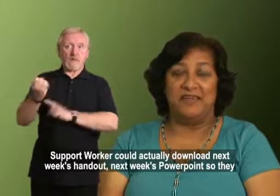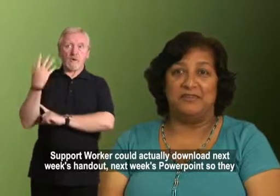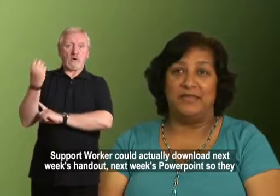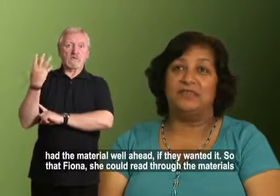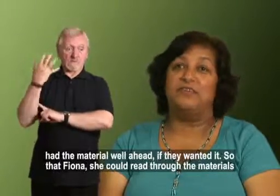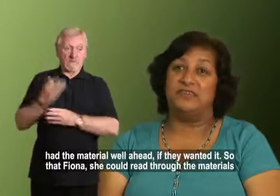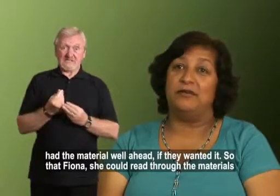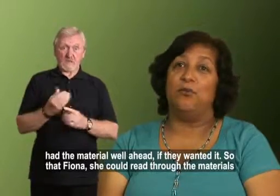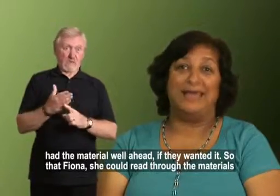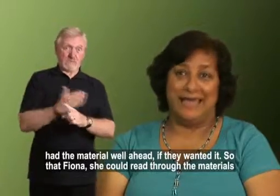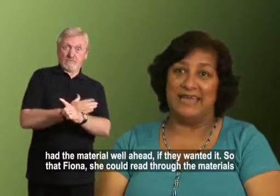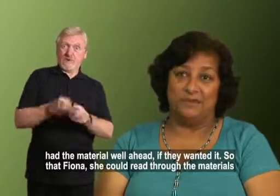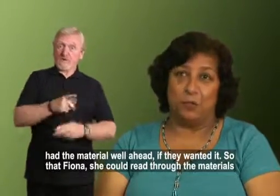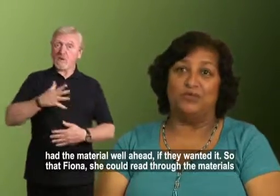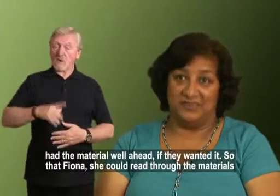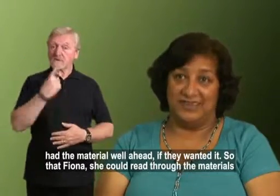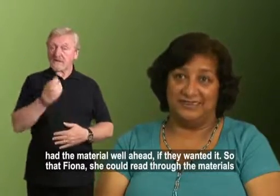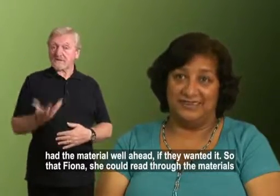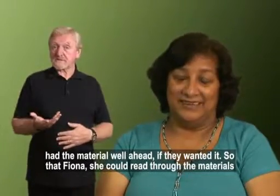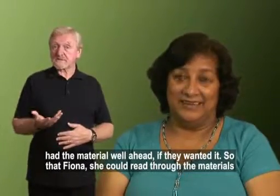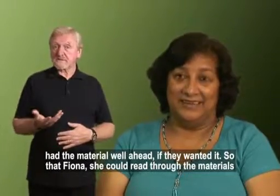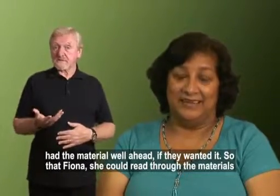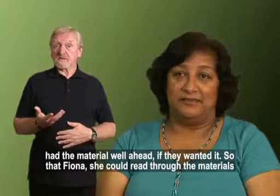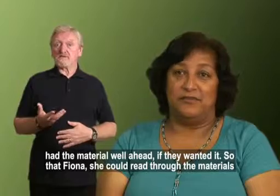PowerPoint, so they had the material well ahead if they wanted